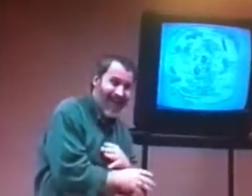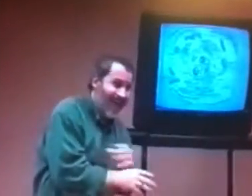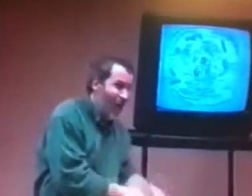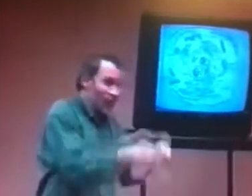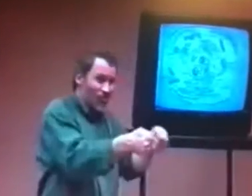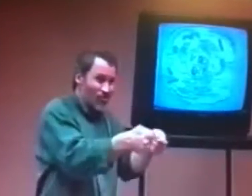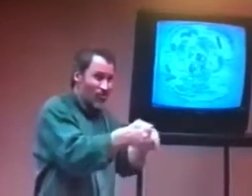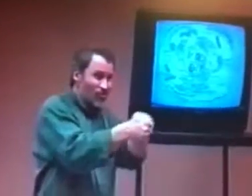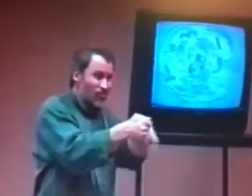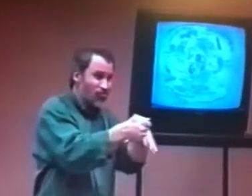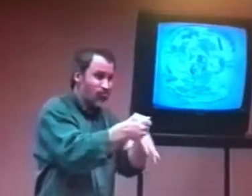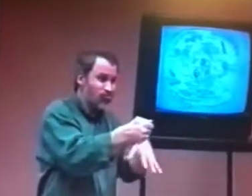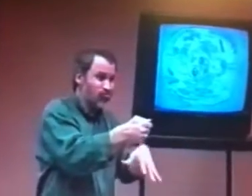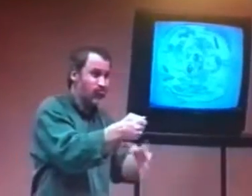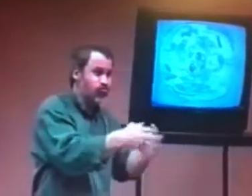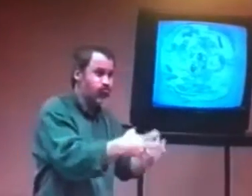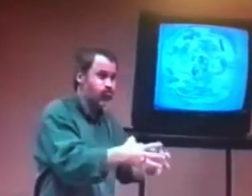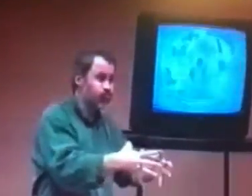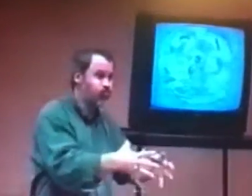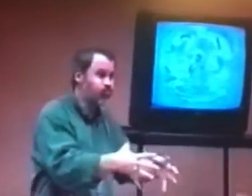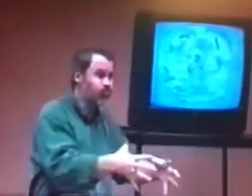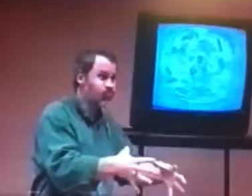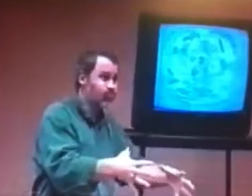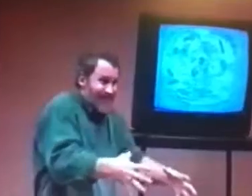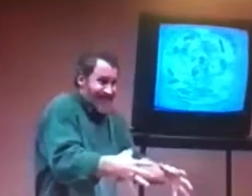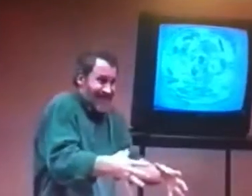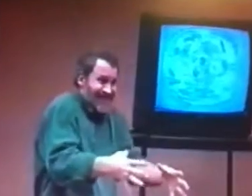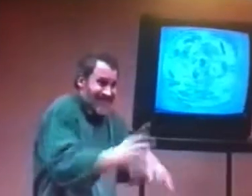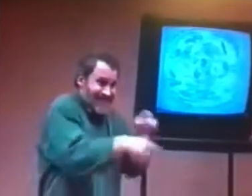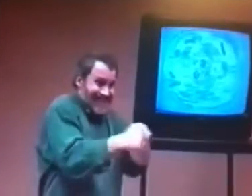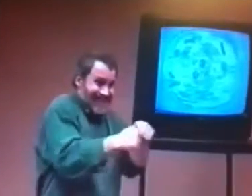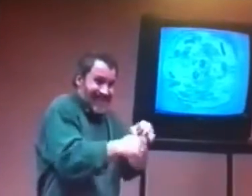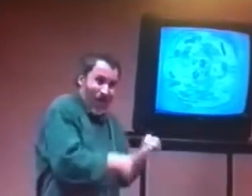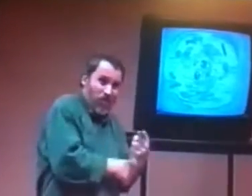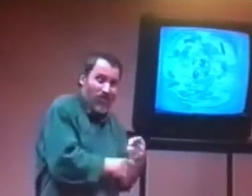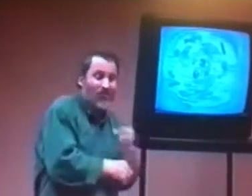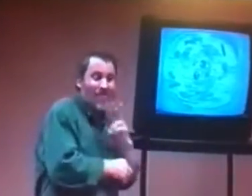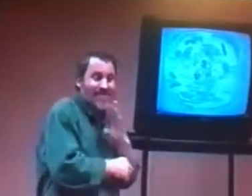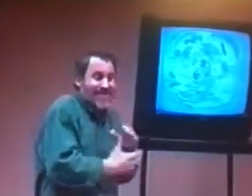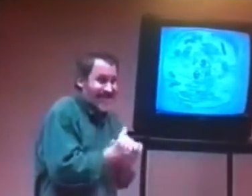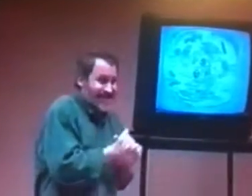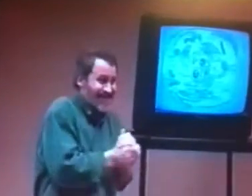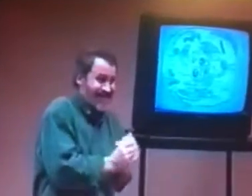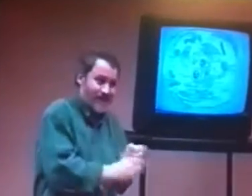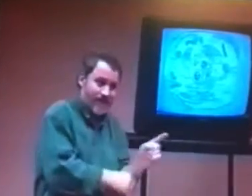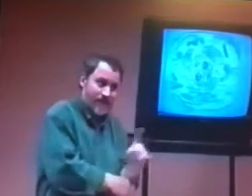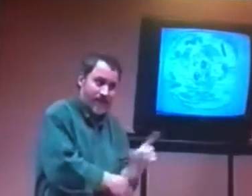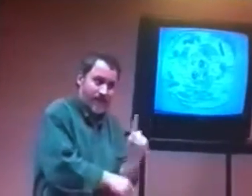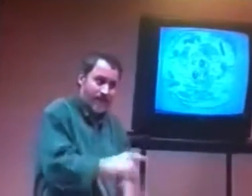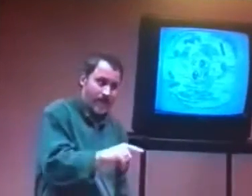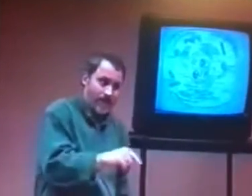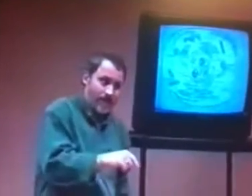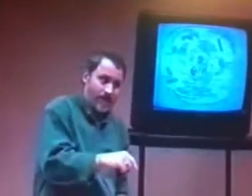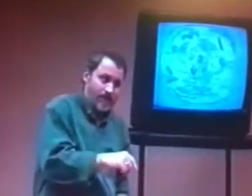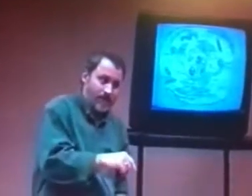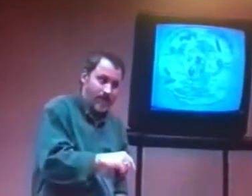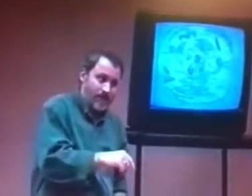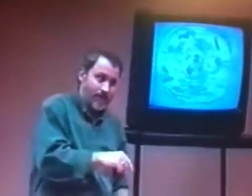Right? Water, you pour it into a balloon, let it fill up to the top and tie it up. It's just the same. But don't get any